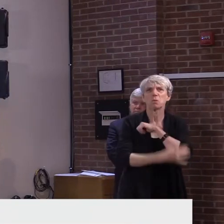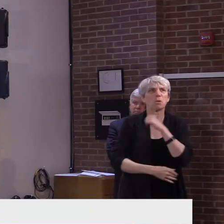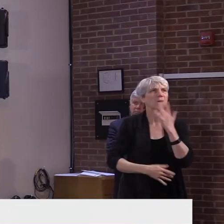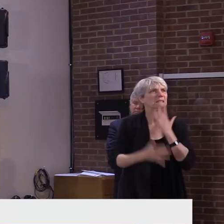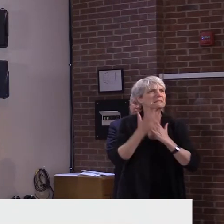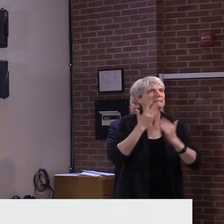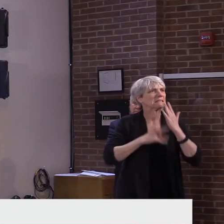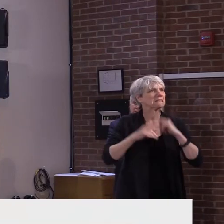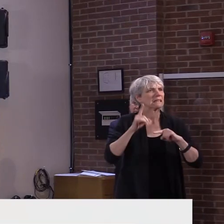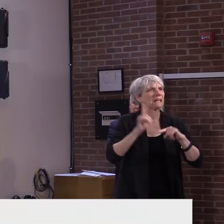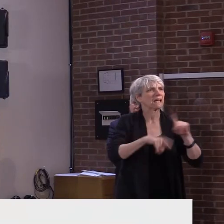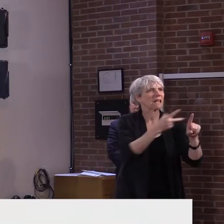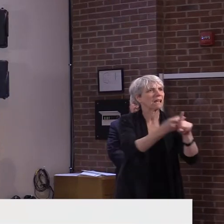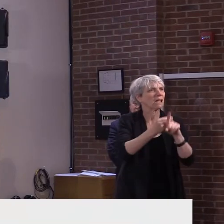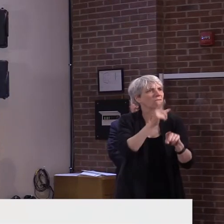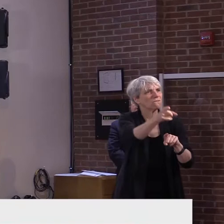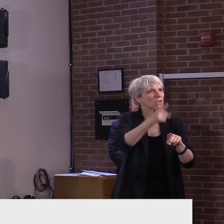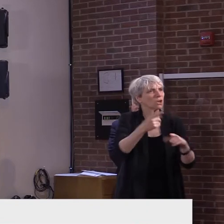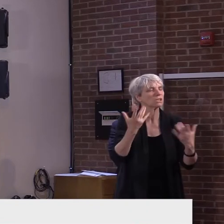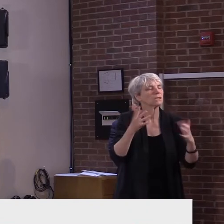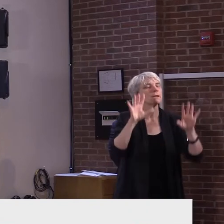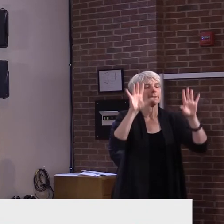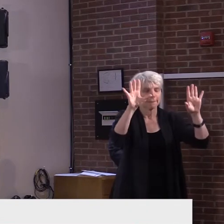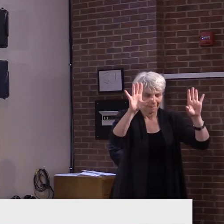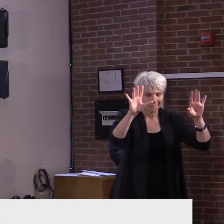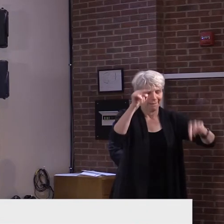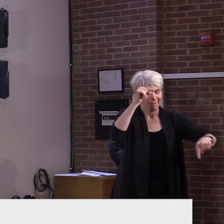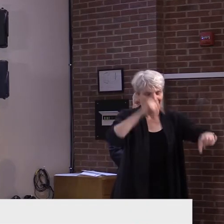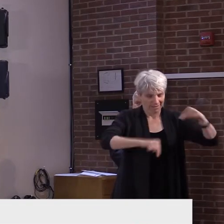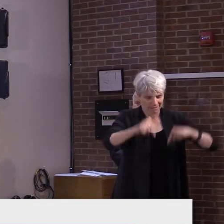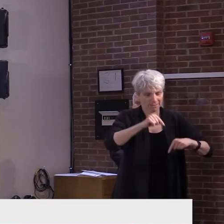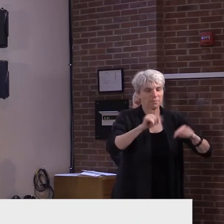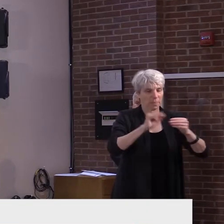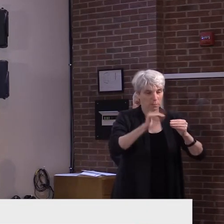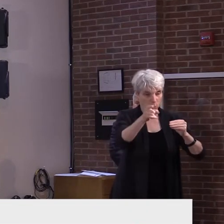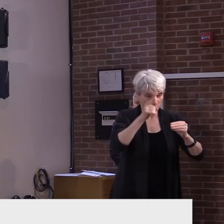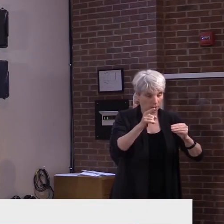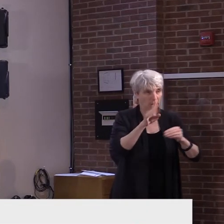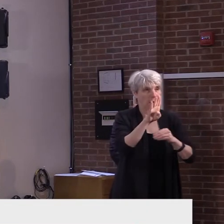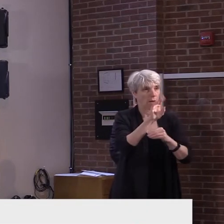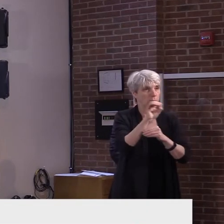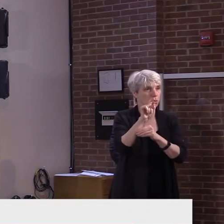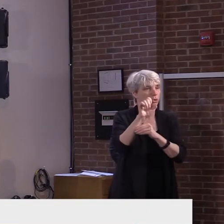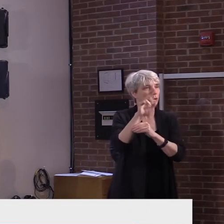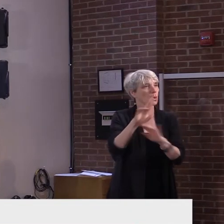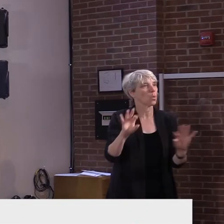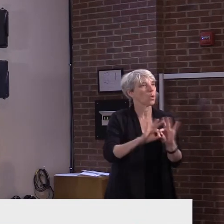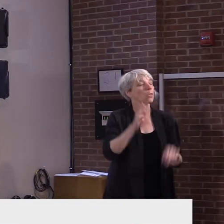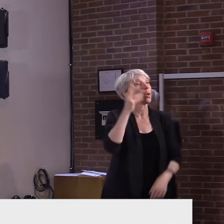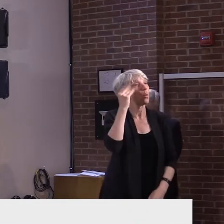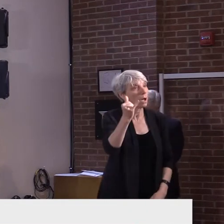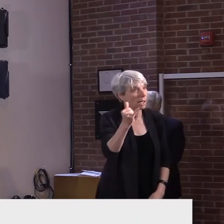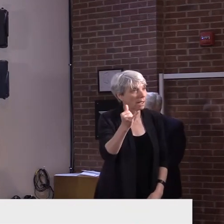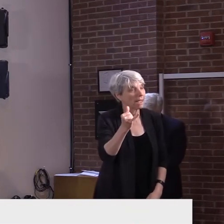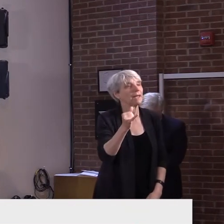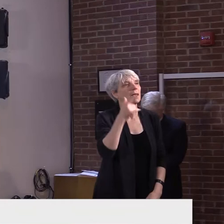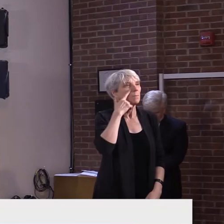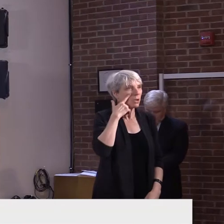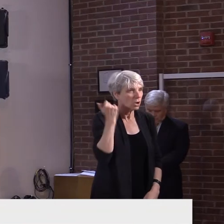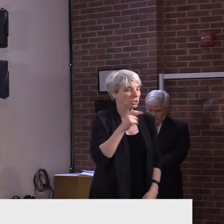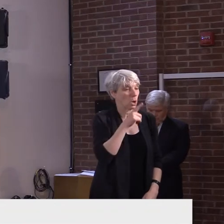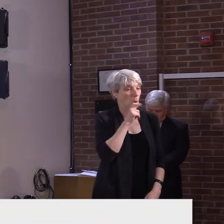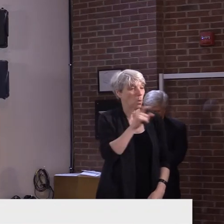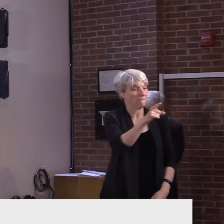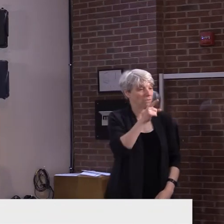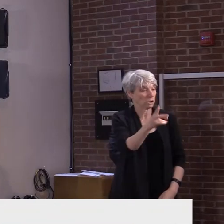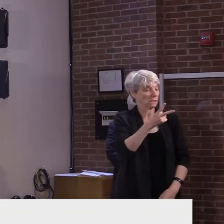for a second. Ultimately, boosters must be shown to be important because they provide added benefit without